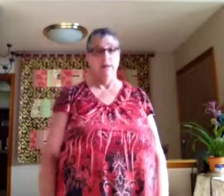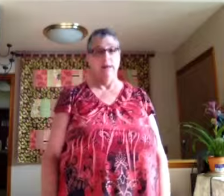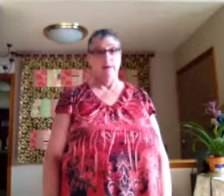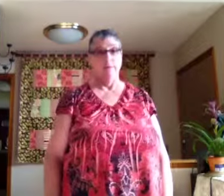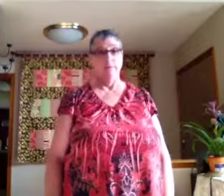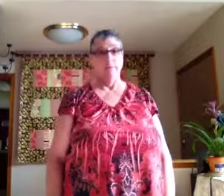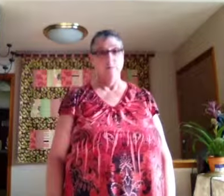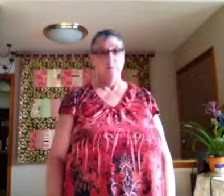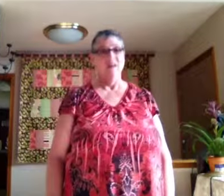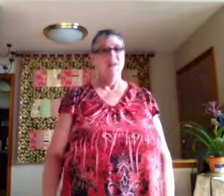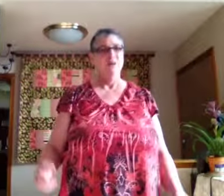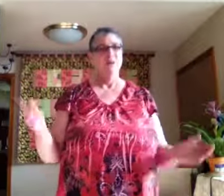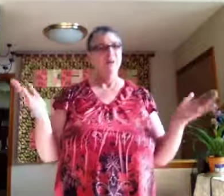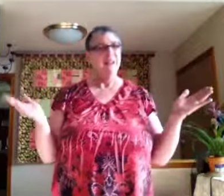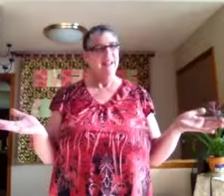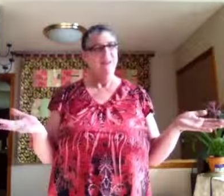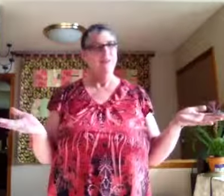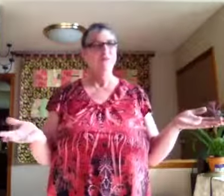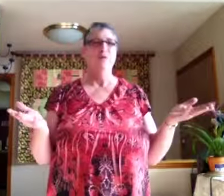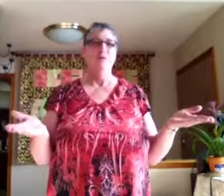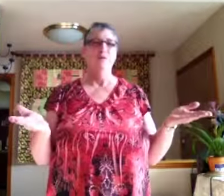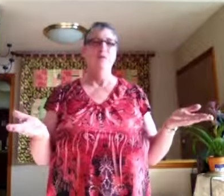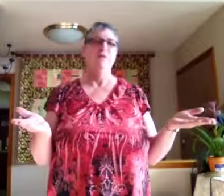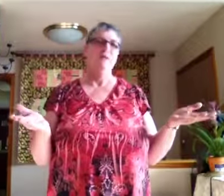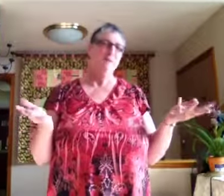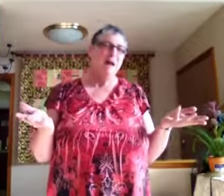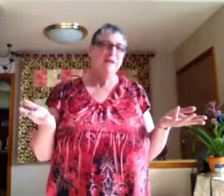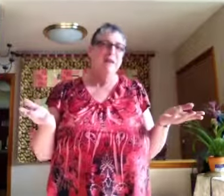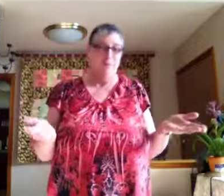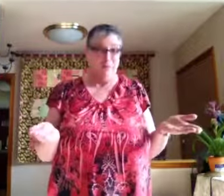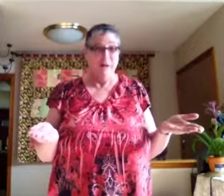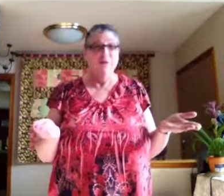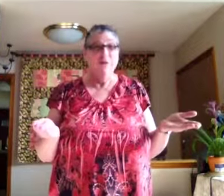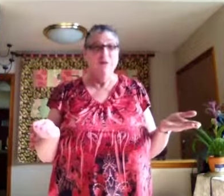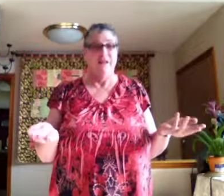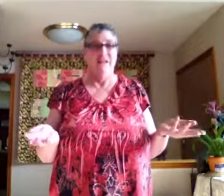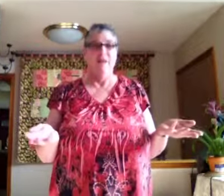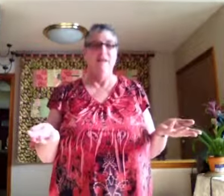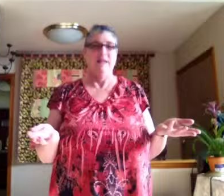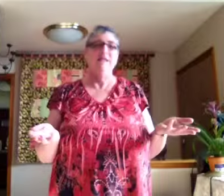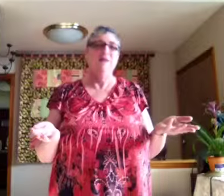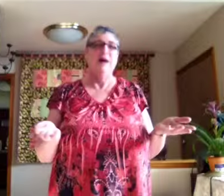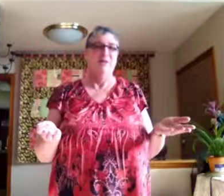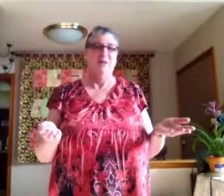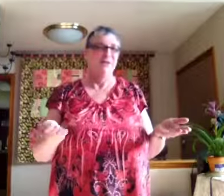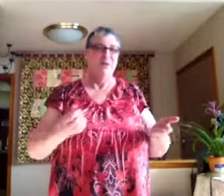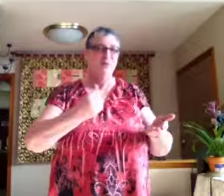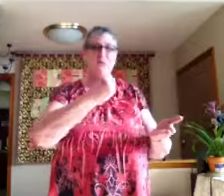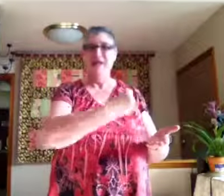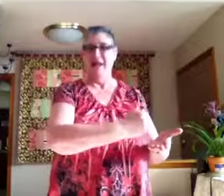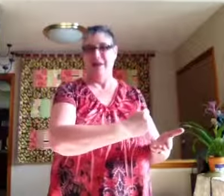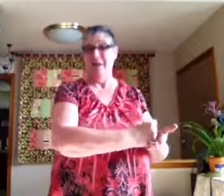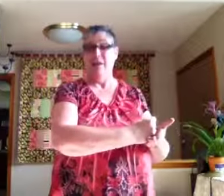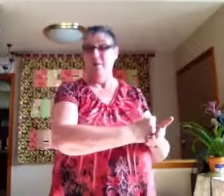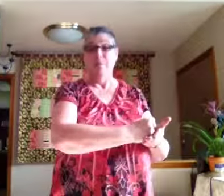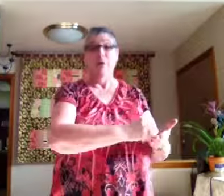sin. What kind of a sermon would you expect a preacher to come and teach about adultery and